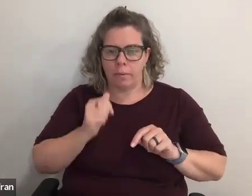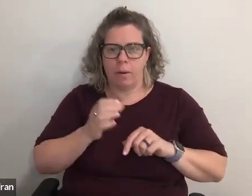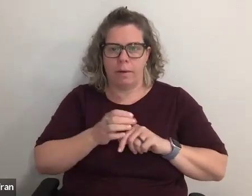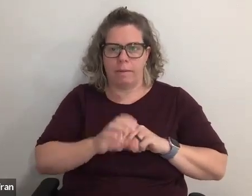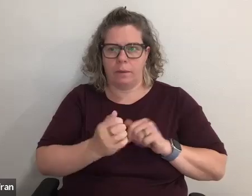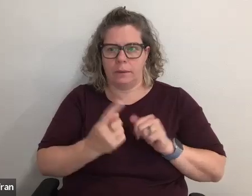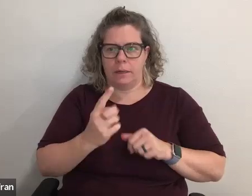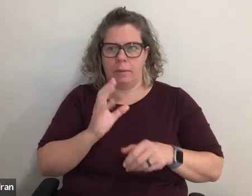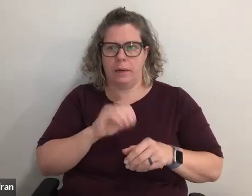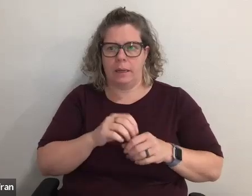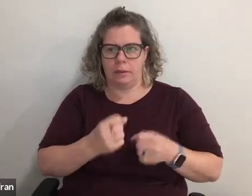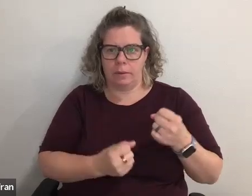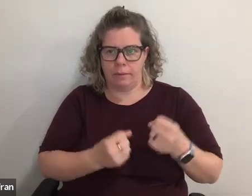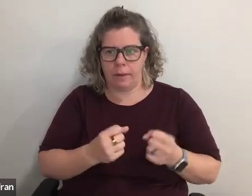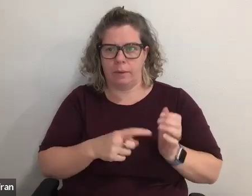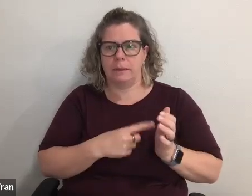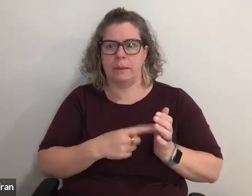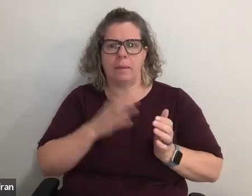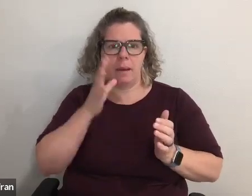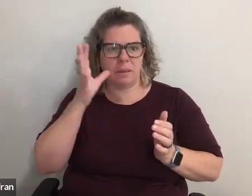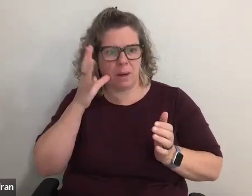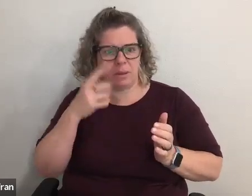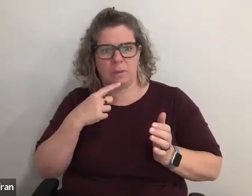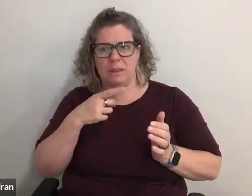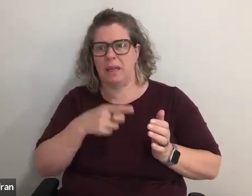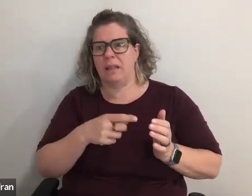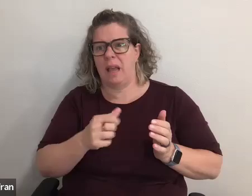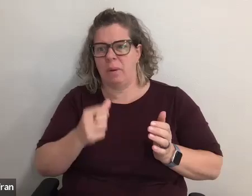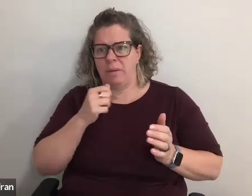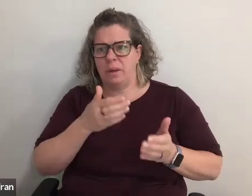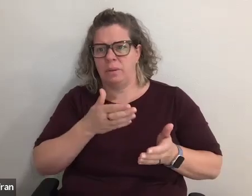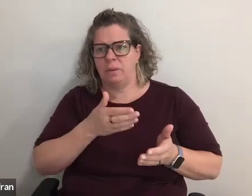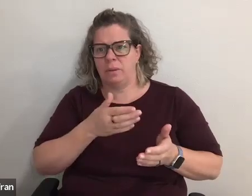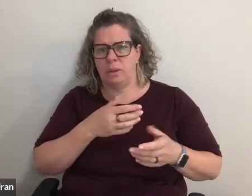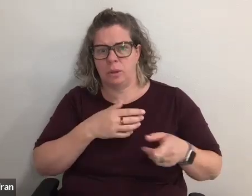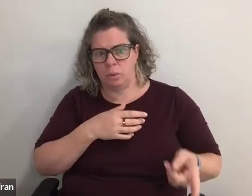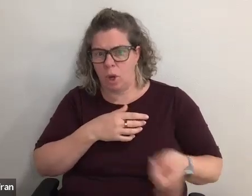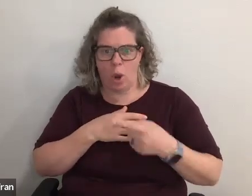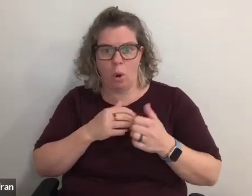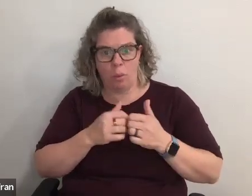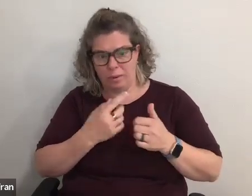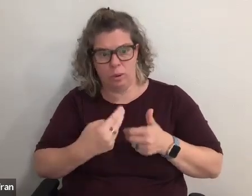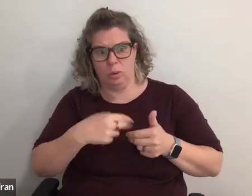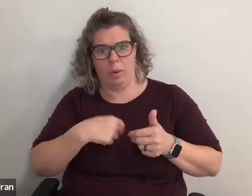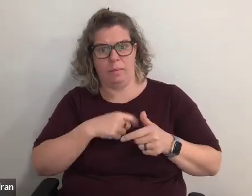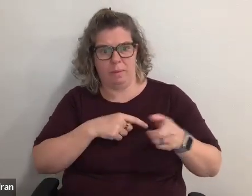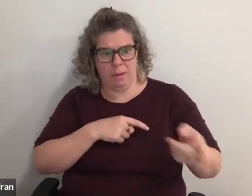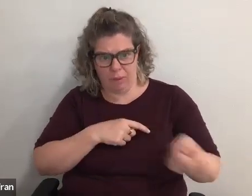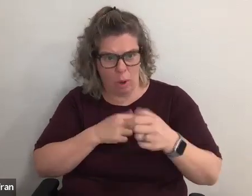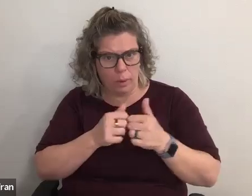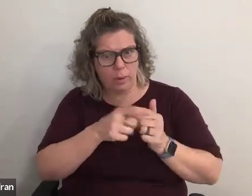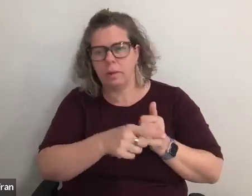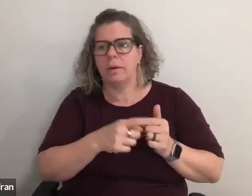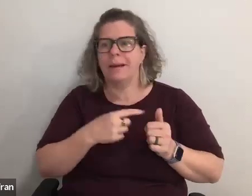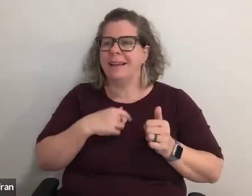force anyone into our vehicle. So sometimes parents will say, they're refusing to go with me, but you need to take them. And I say, well, if they're not going